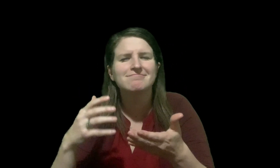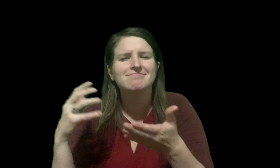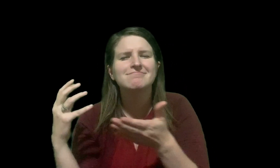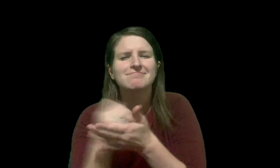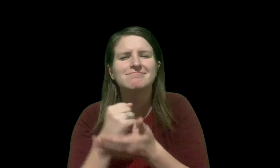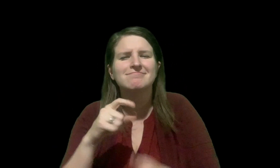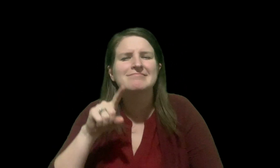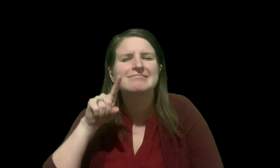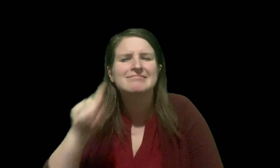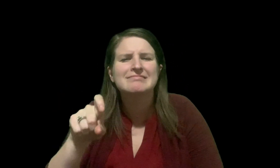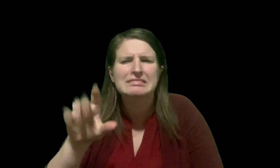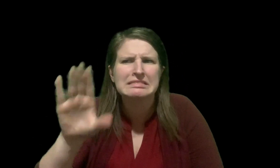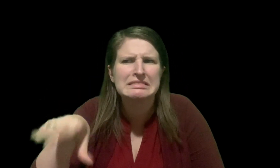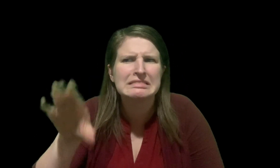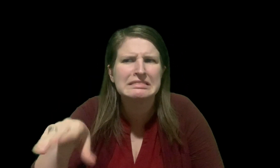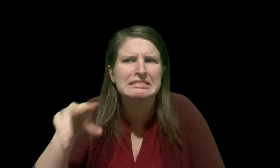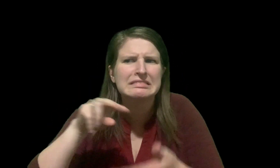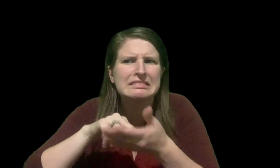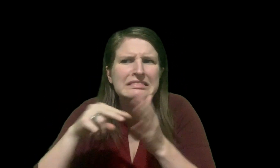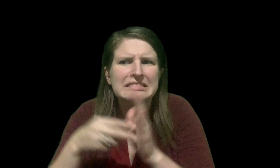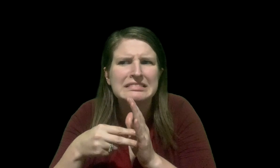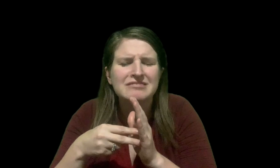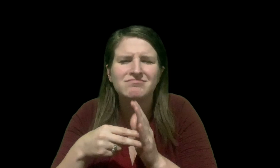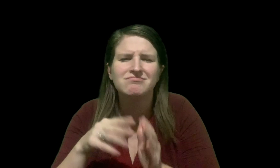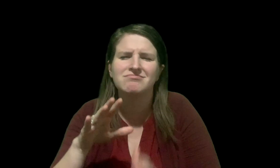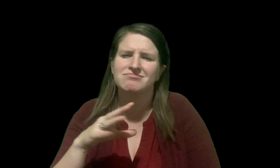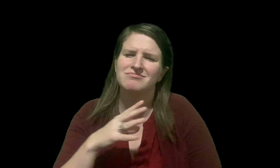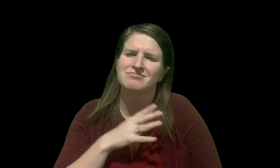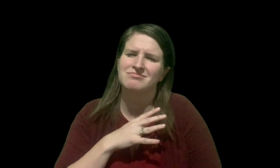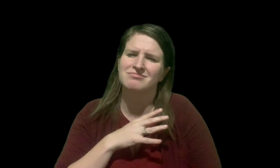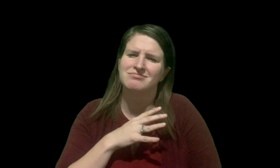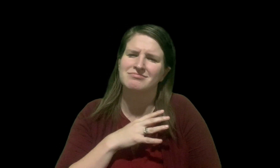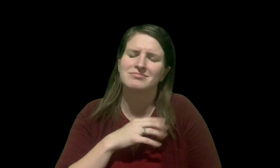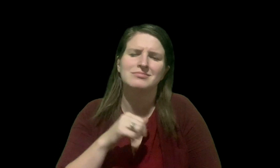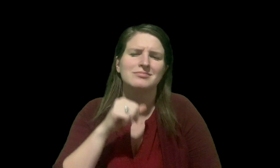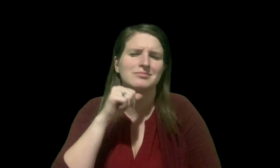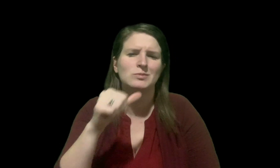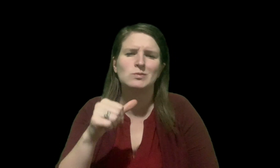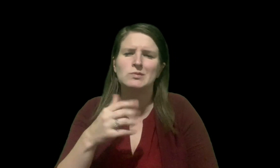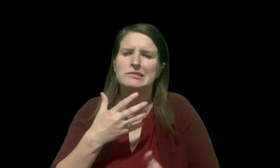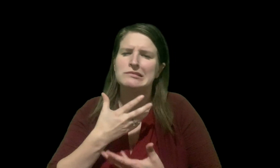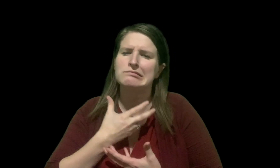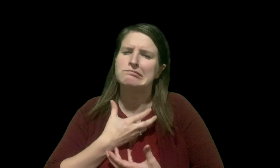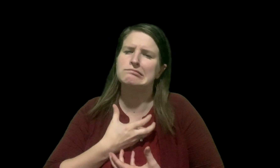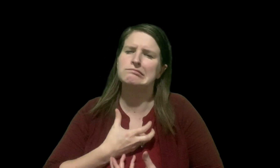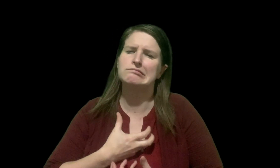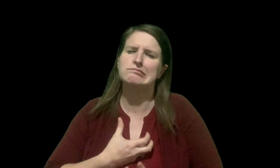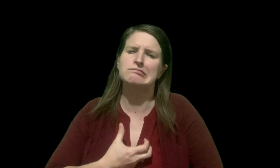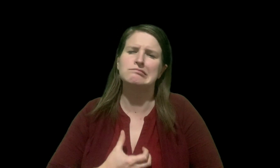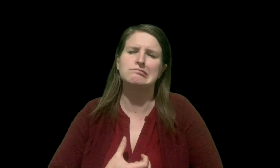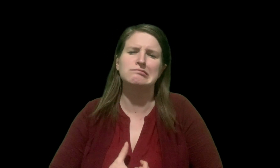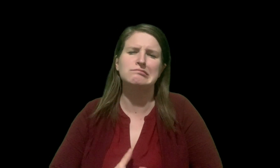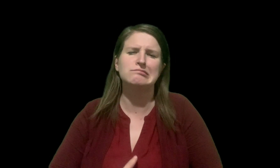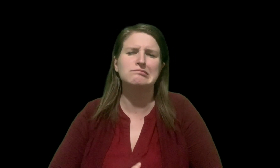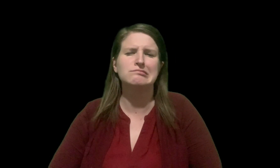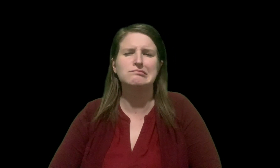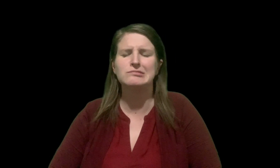that's perfectly fine. Go ahead and take a moment to ask the teacher what that means. Don't feel like you have